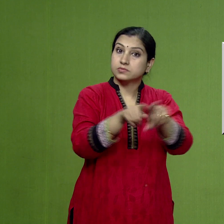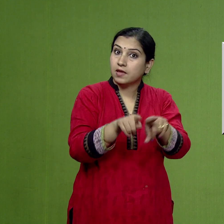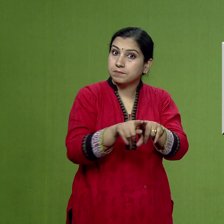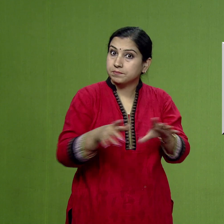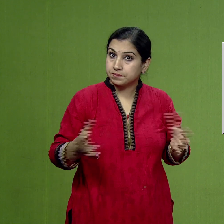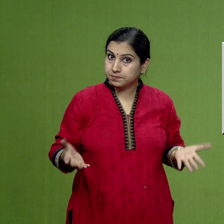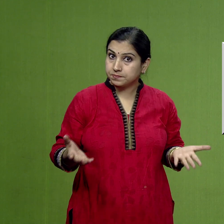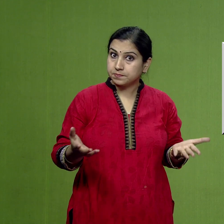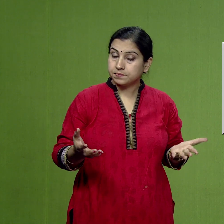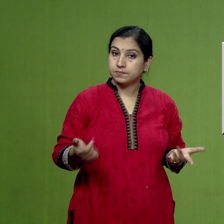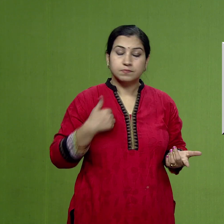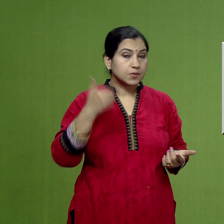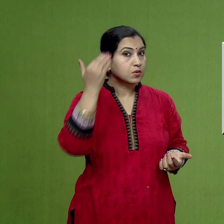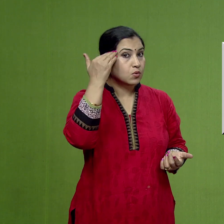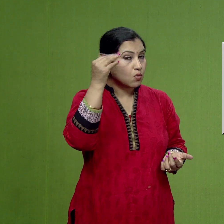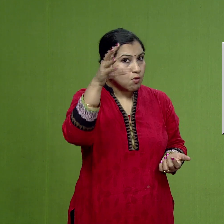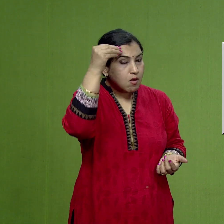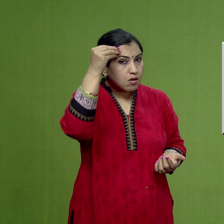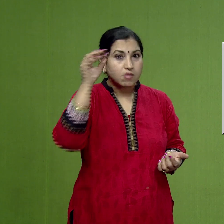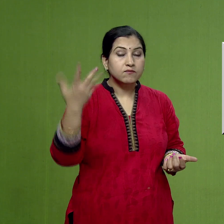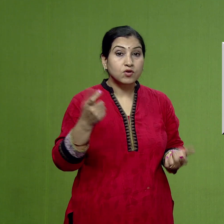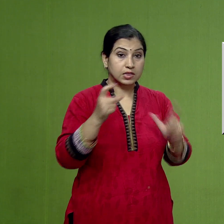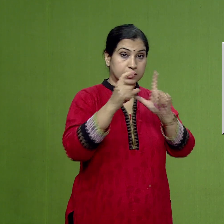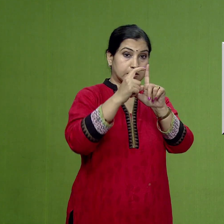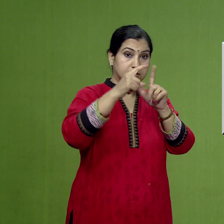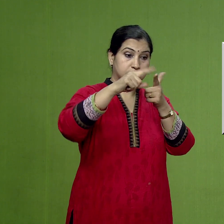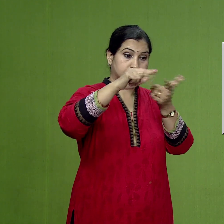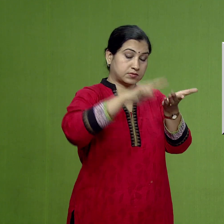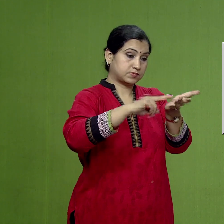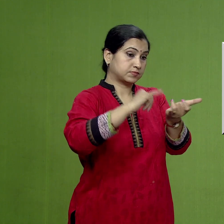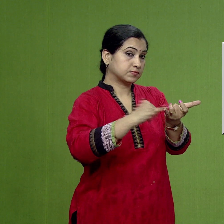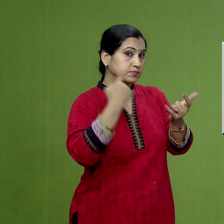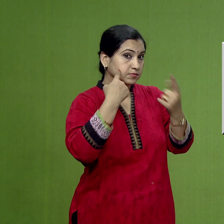Similarly, we got to learn about the density of population,